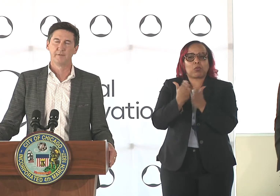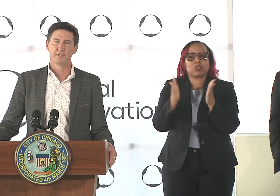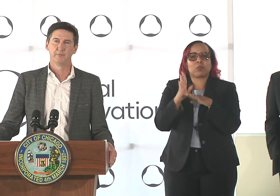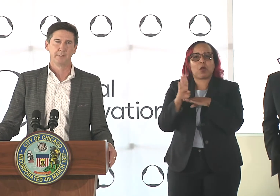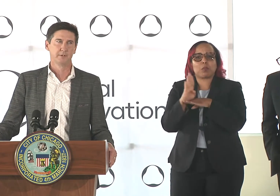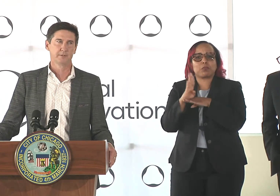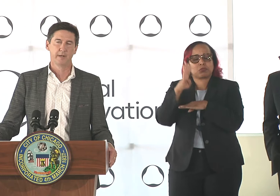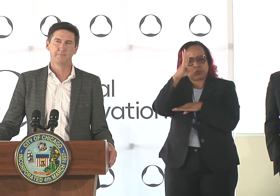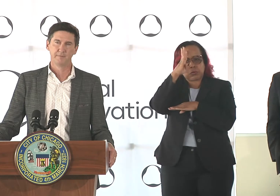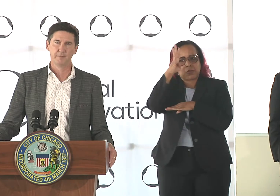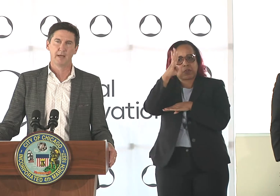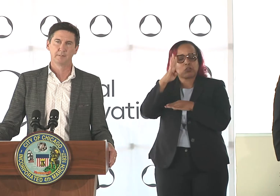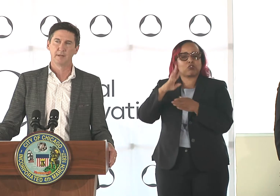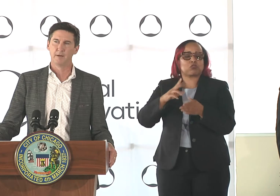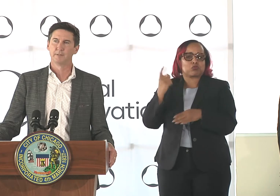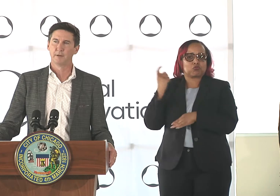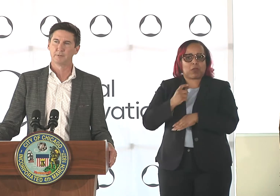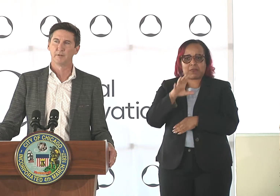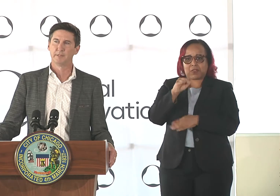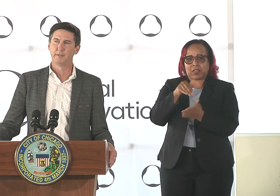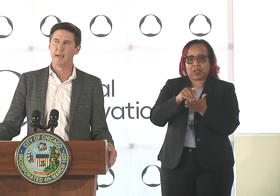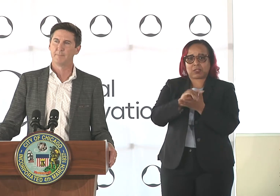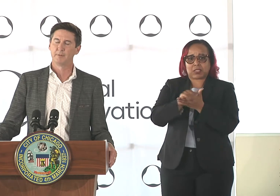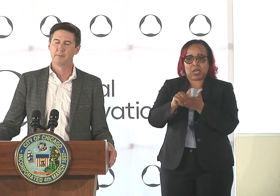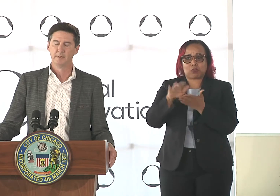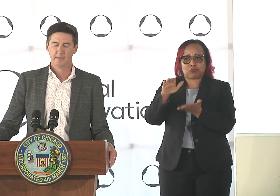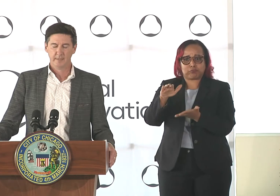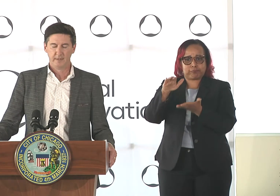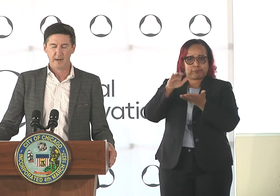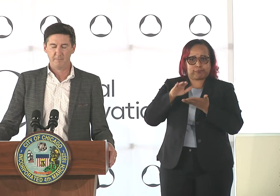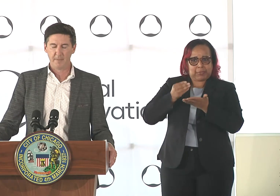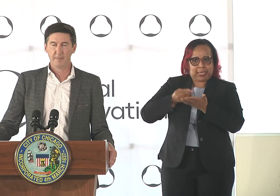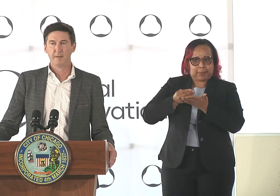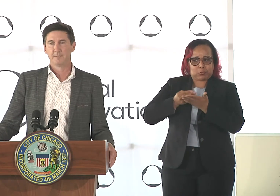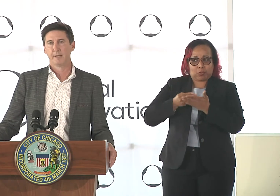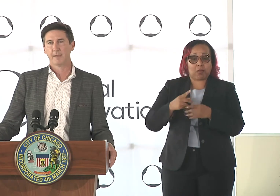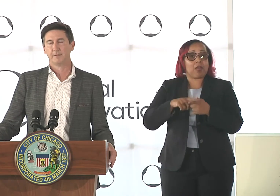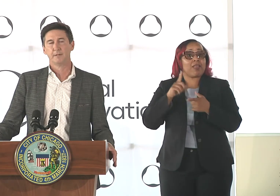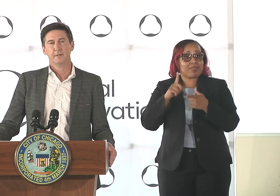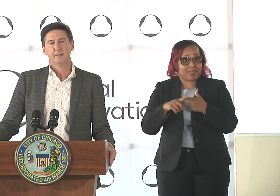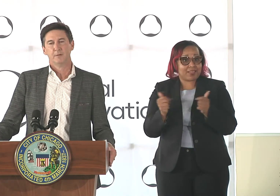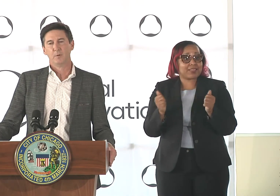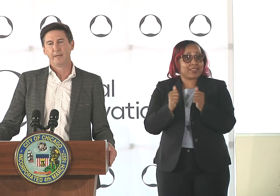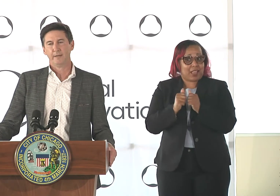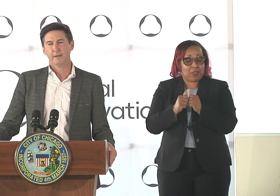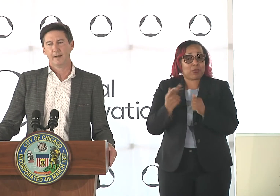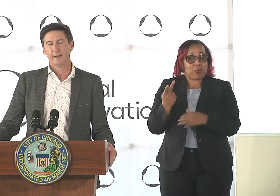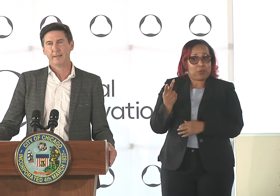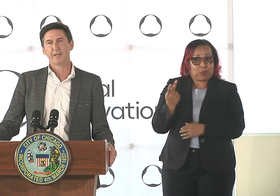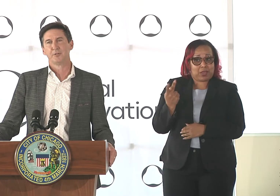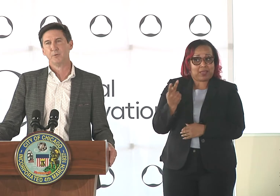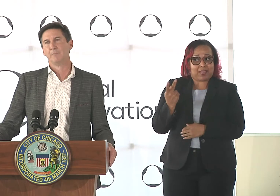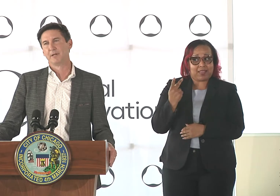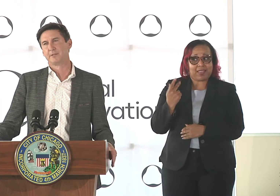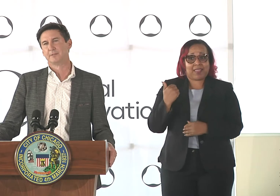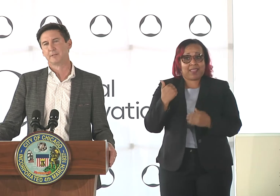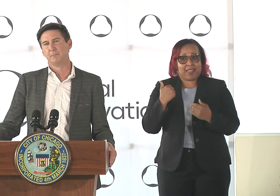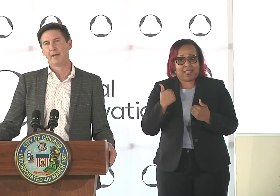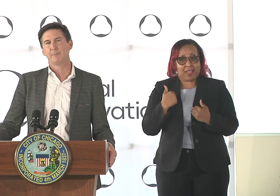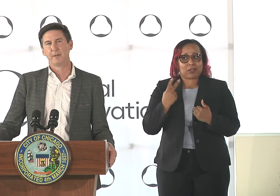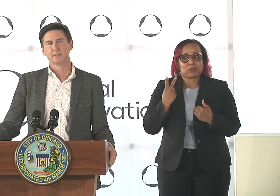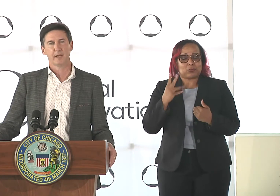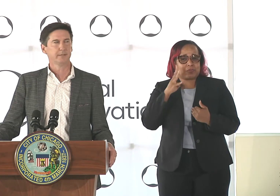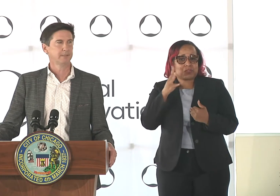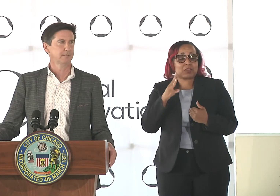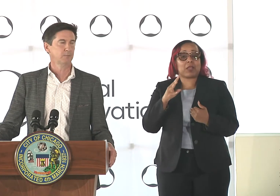business innovation research grant, $50,000. That was our seed capital. And then together we had two ambitions.